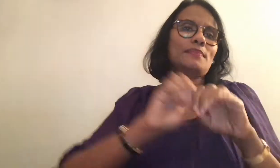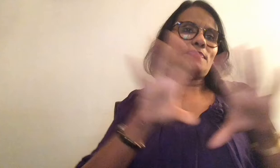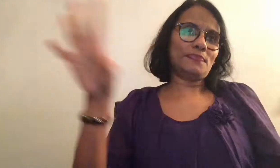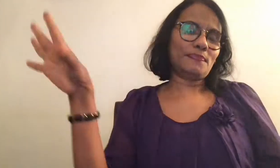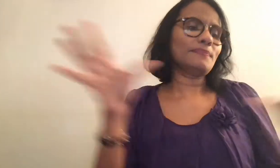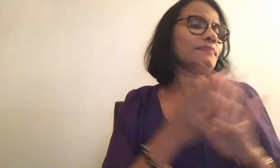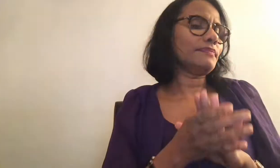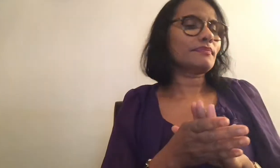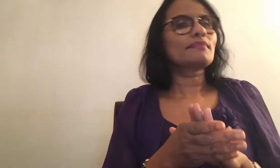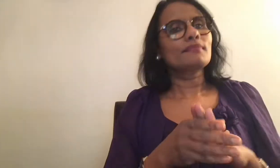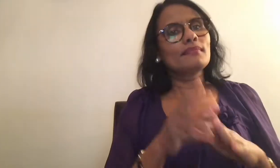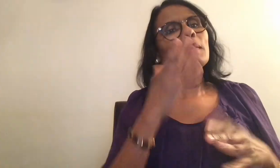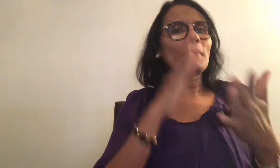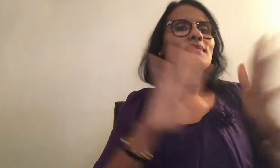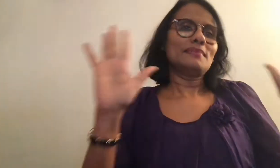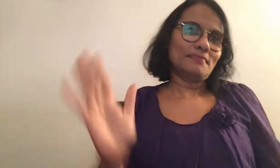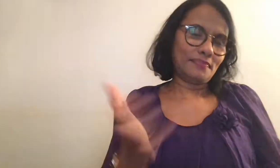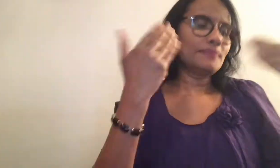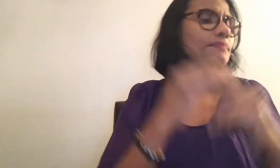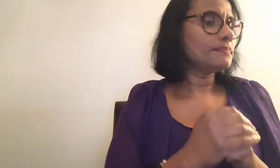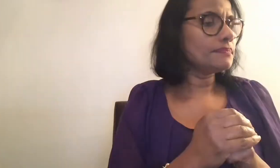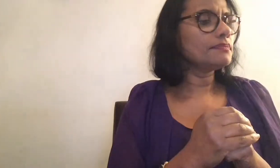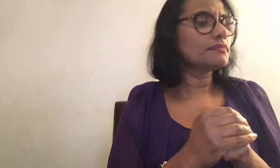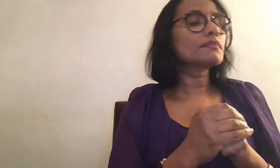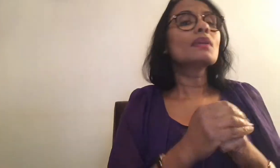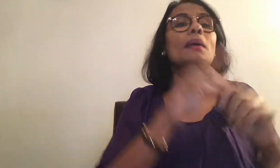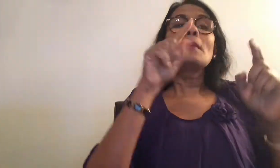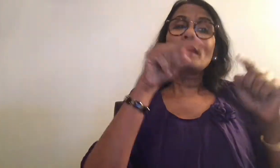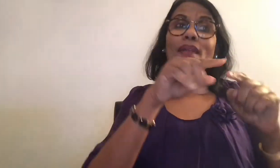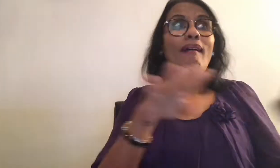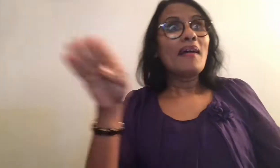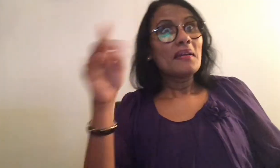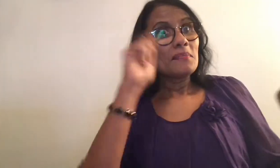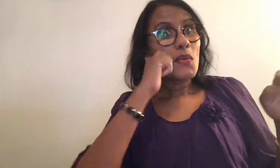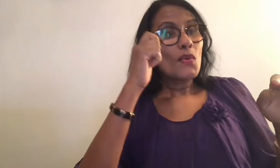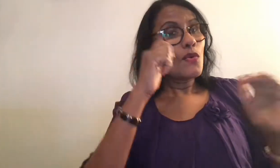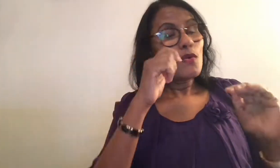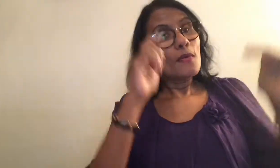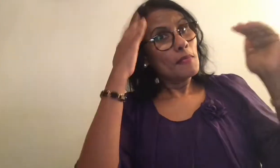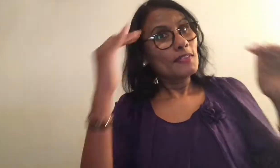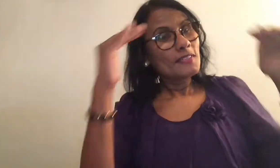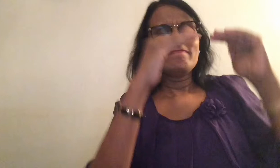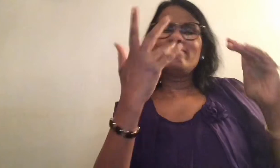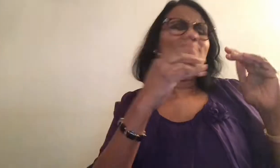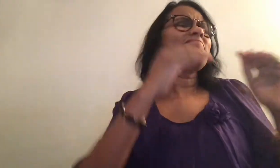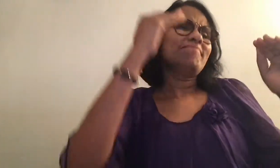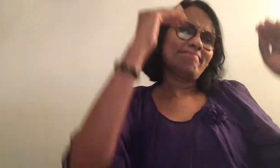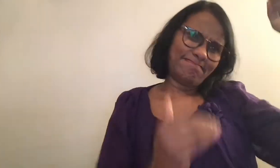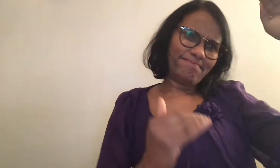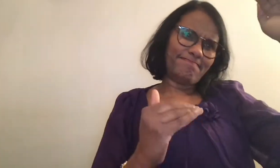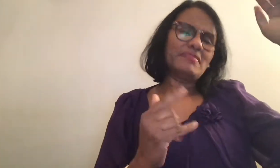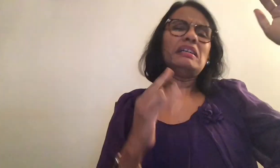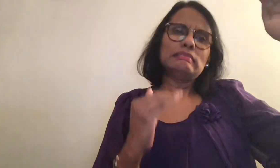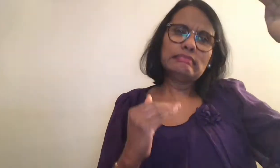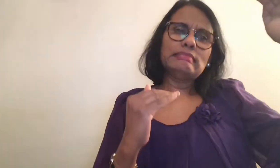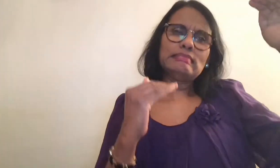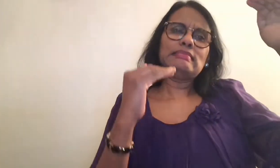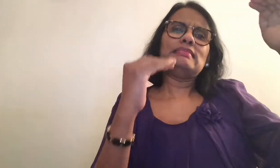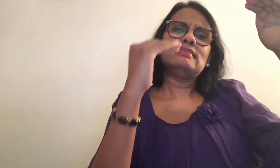I've got Bailey, who's a 3.5-year-old Doberman Pinscher. We did an ultrasound on the abdomen, and she definitely has pyometra, which is an infection